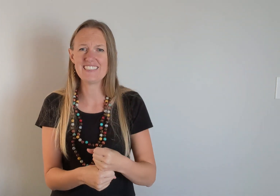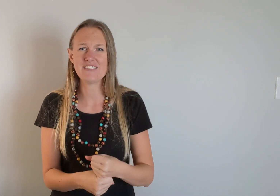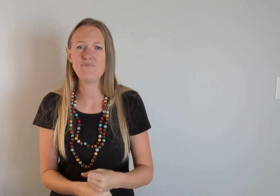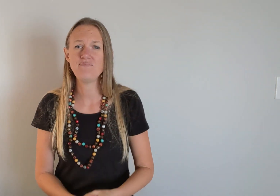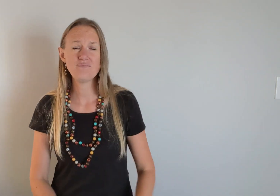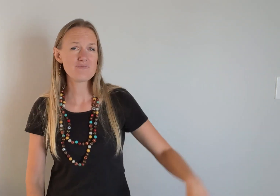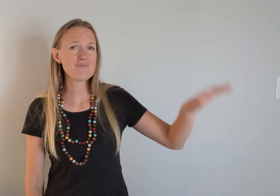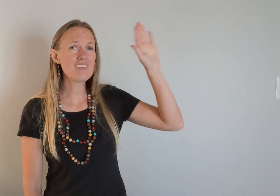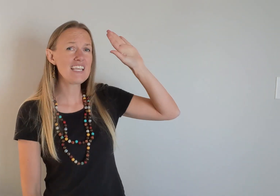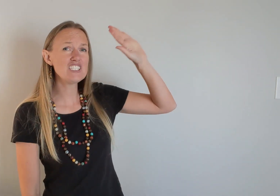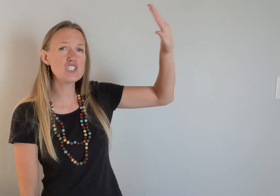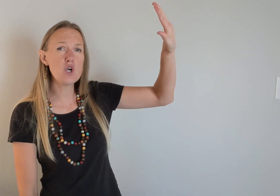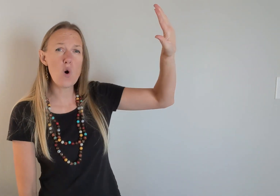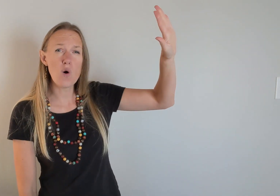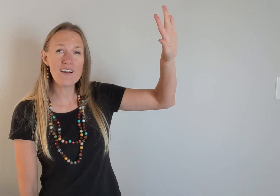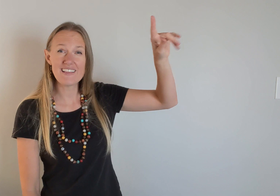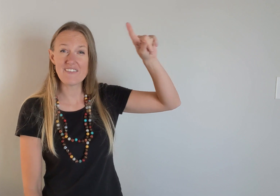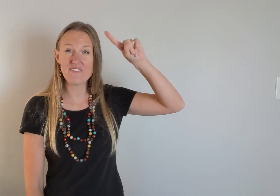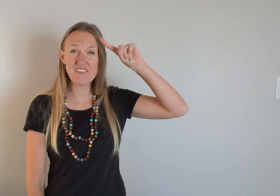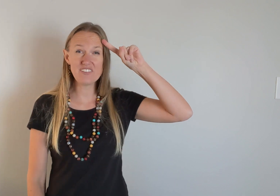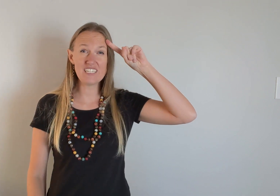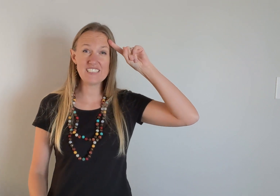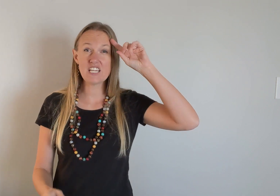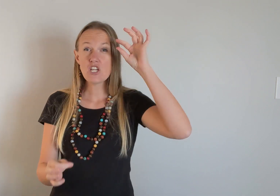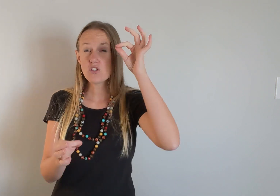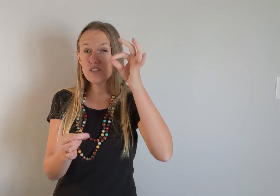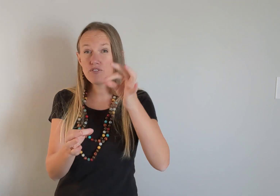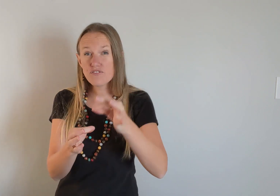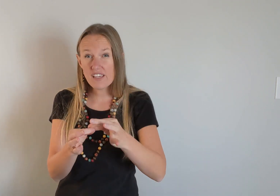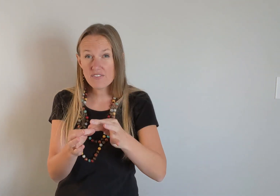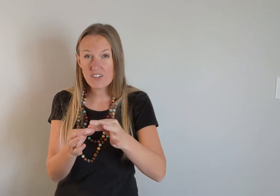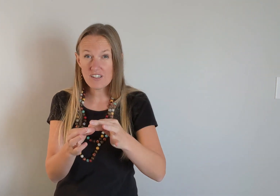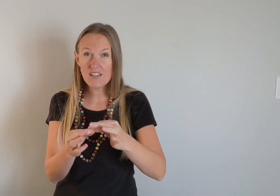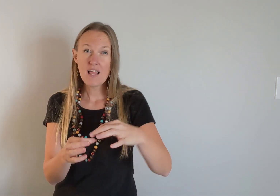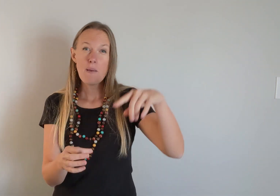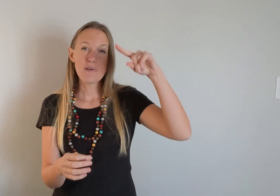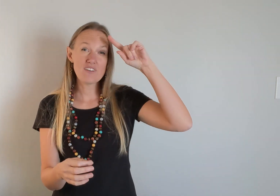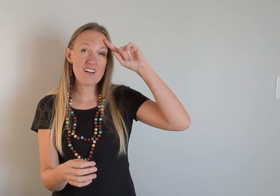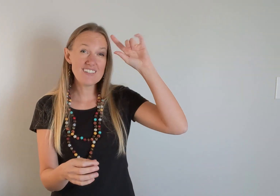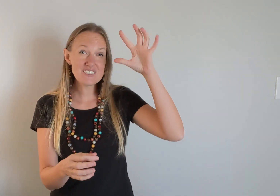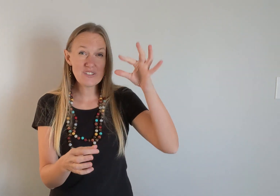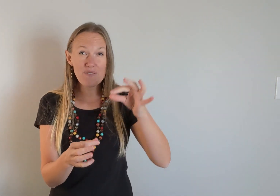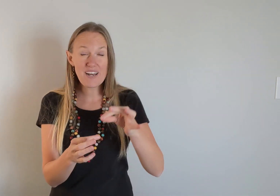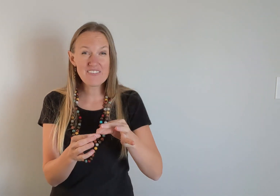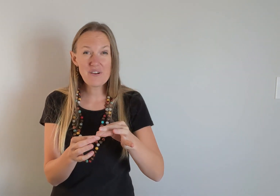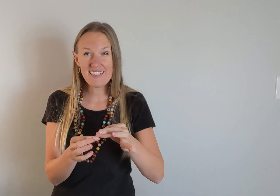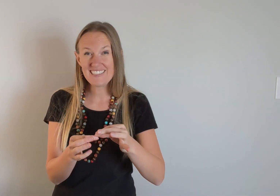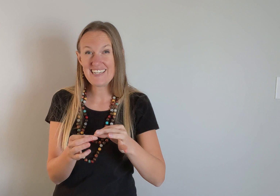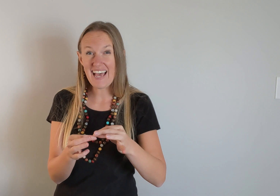confidence is your, and then faithfulness. You can do faithful, but you can also, whenever you end in